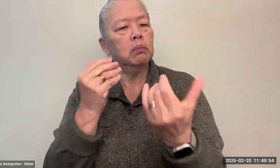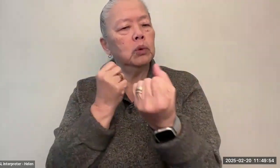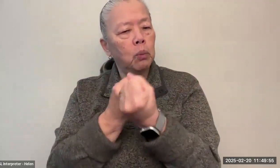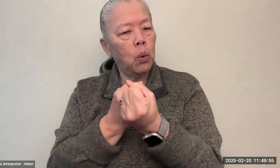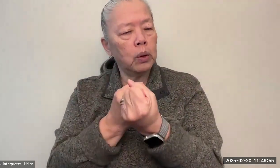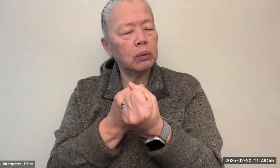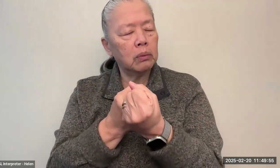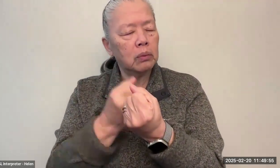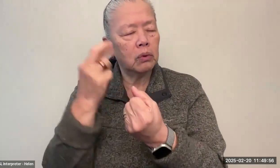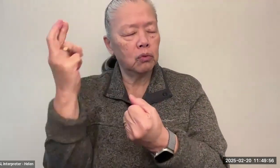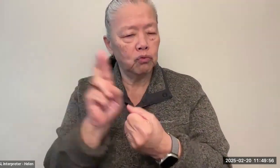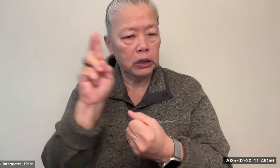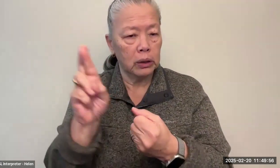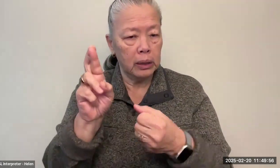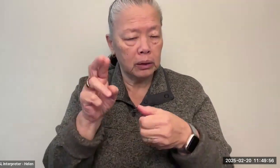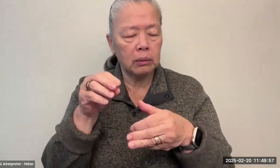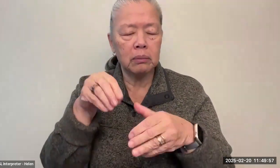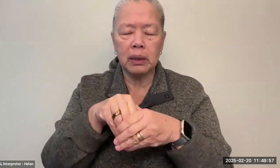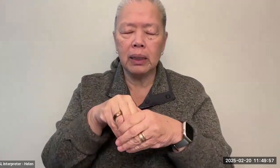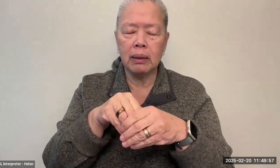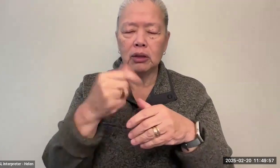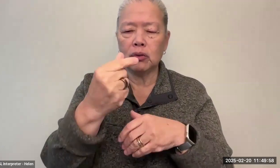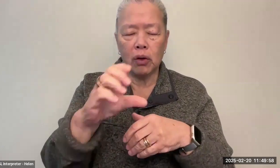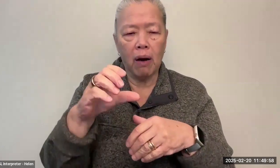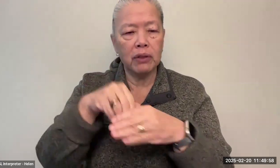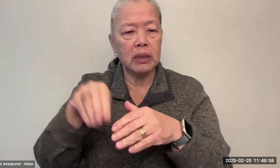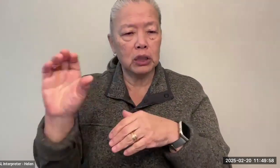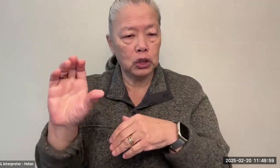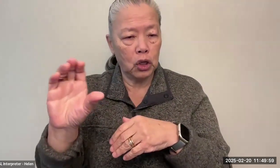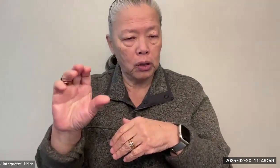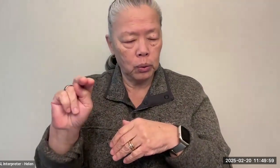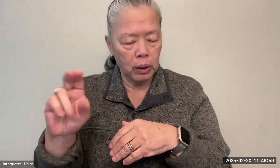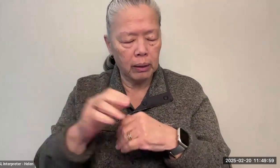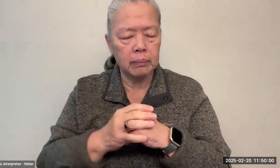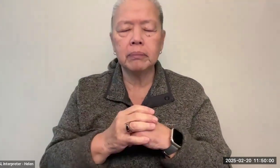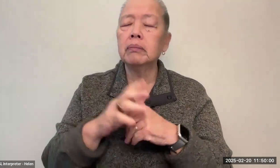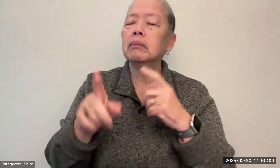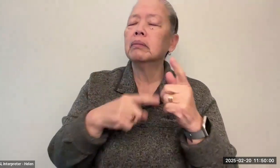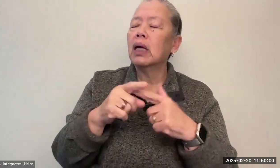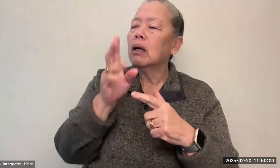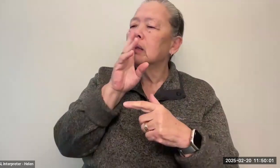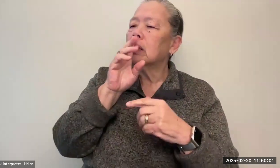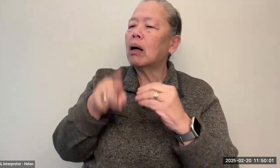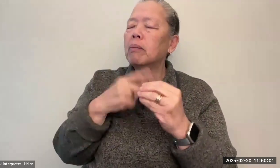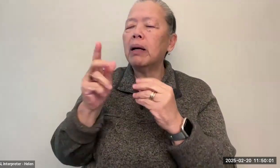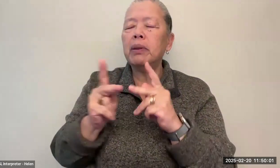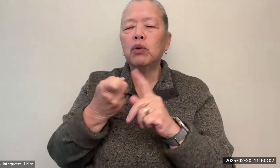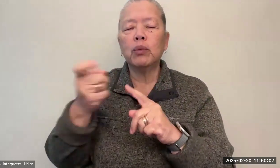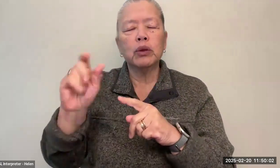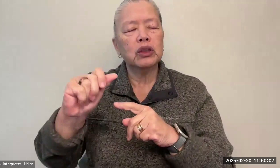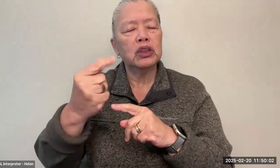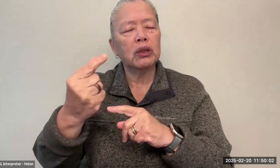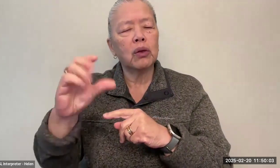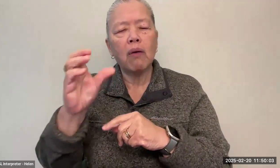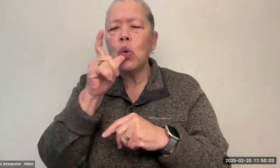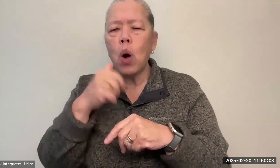in Charlotte. I'd also consider recruiting some influential members of your annual conference to talk about why they're voting